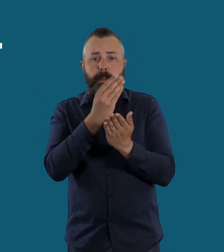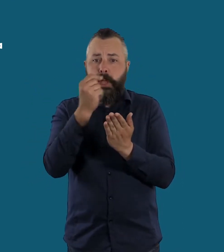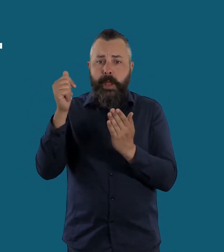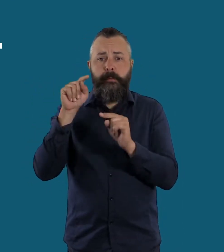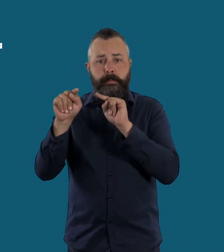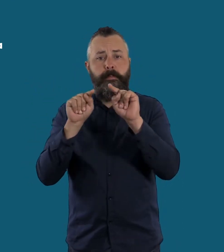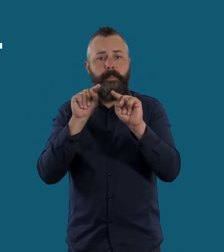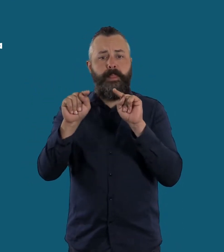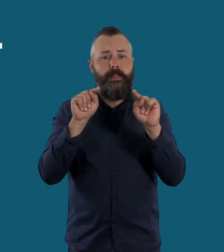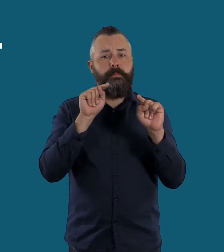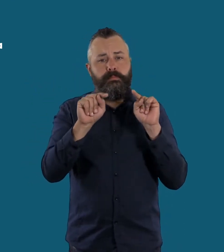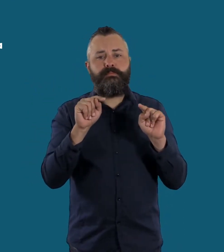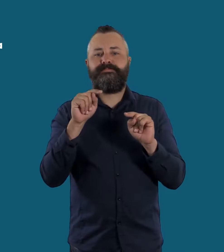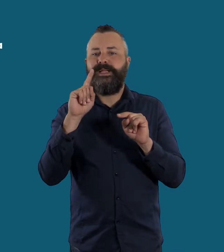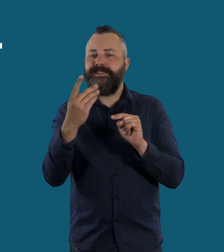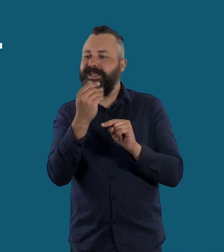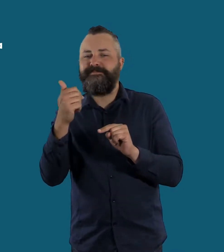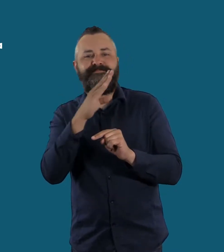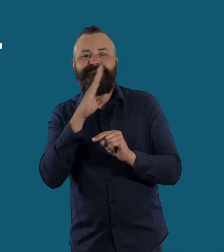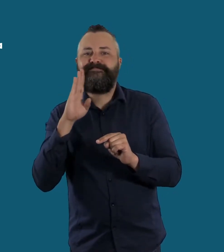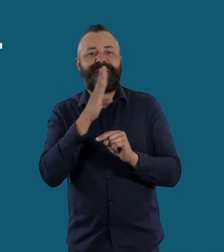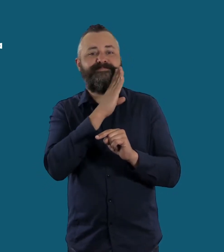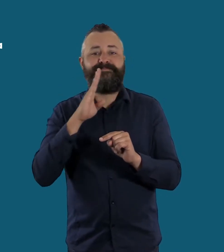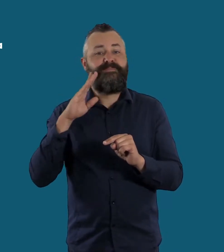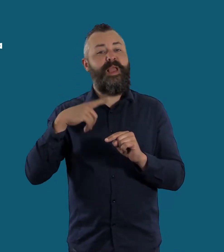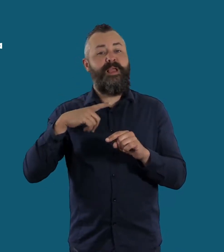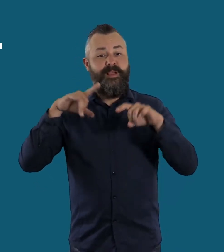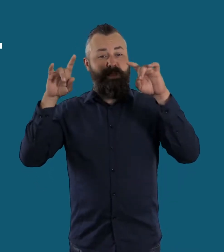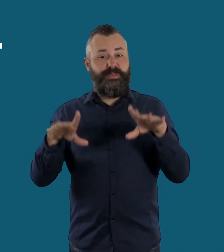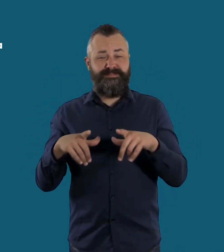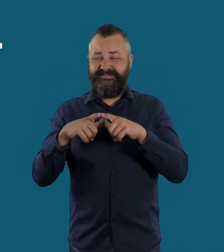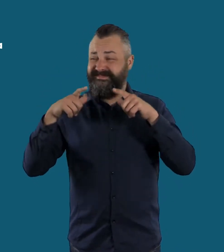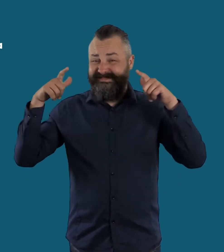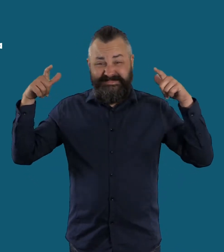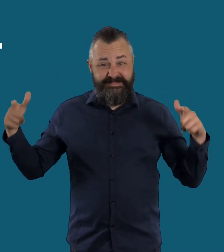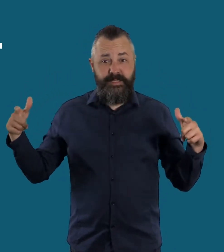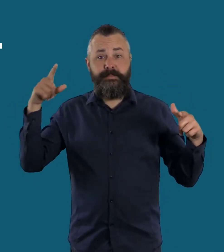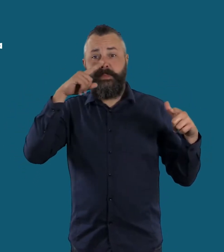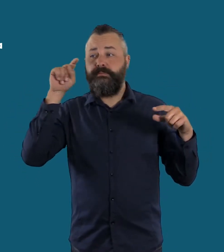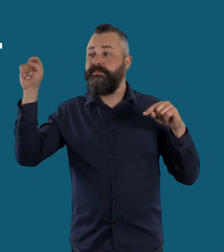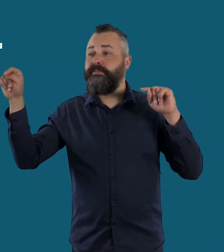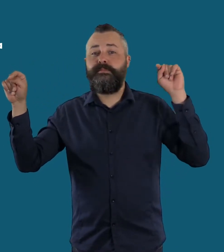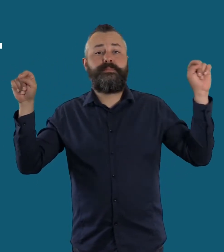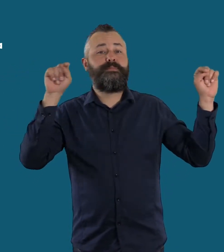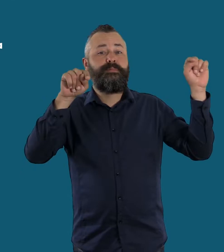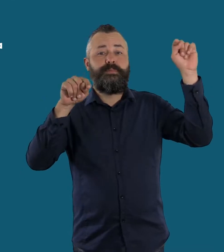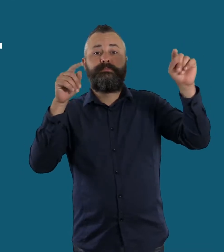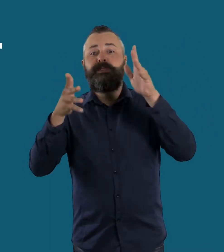It's difficult to record every single bushfire that's occurred in Australia. This is because Australia is very large and the population is